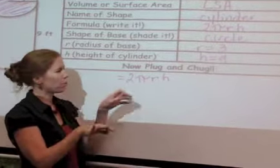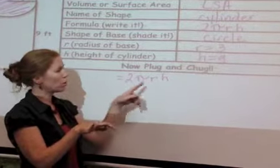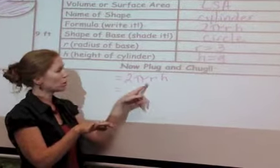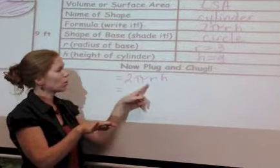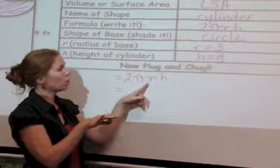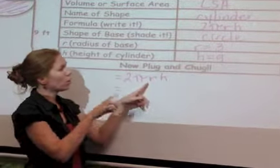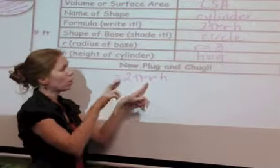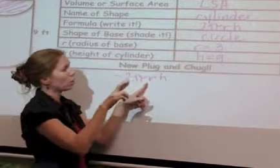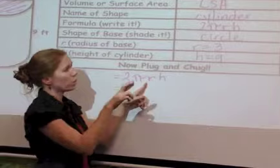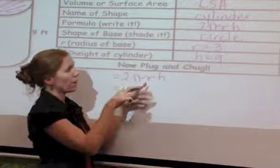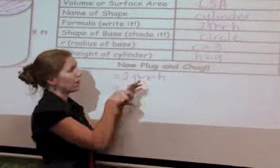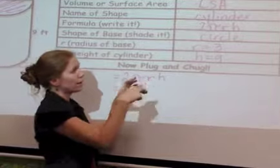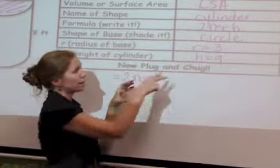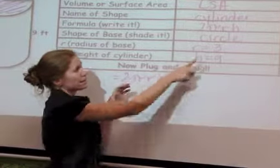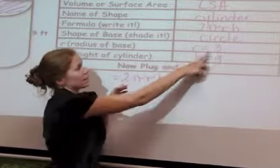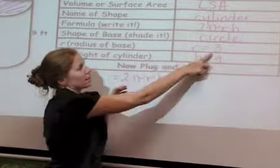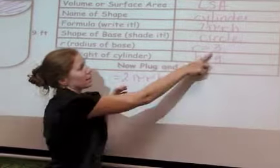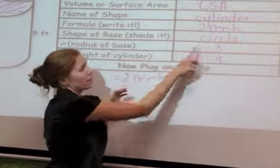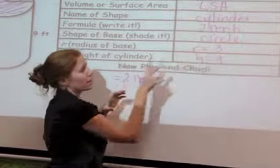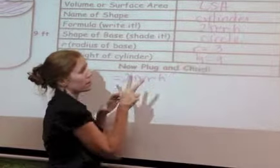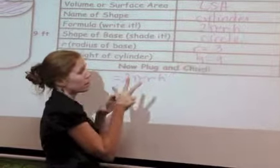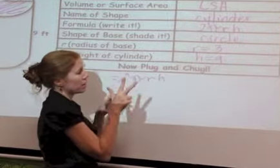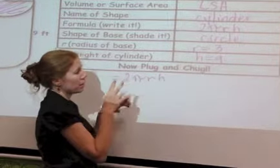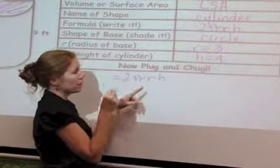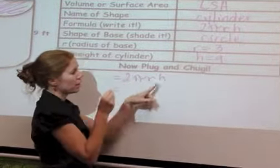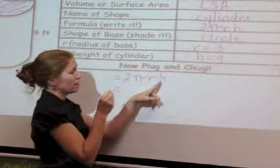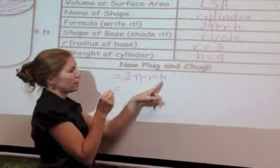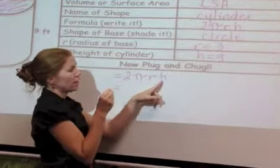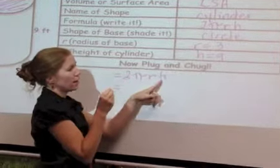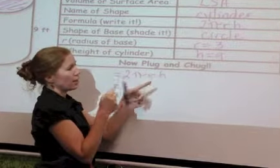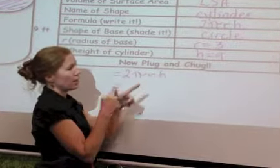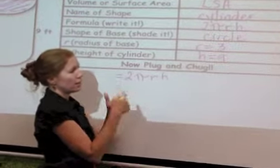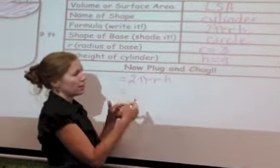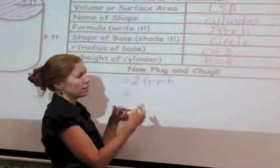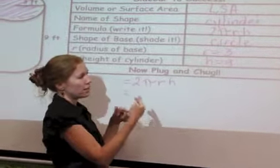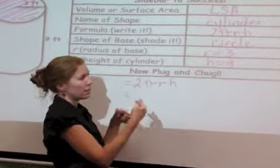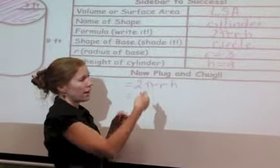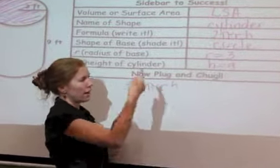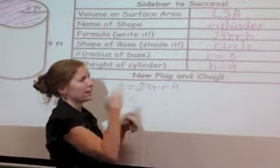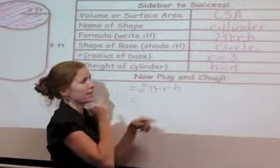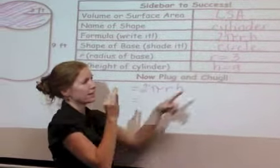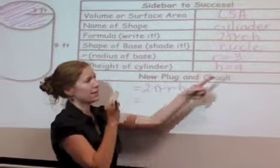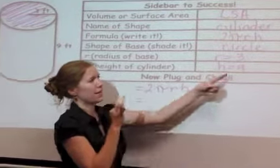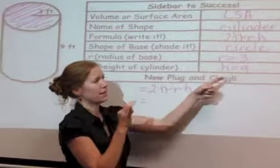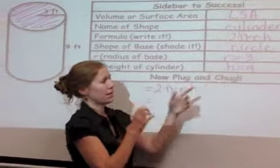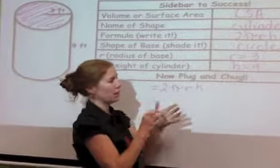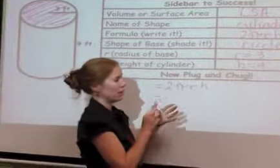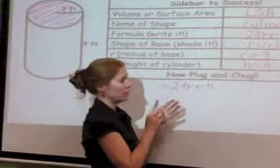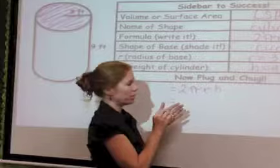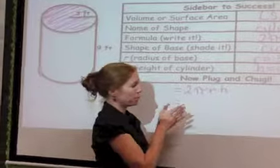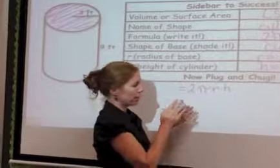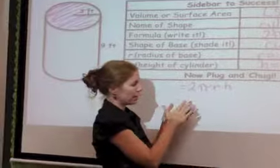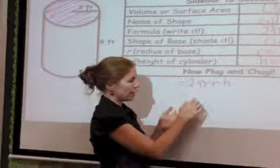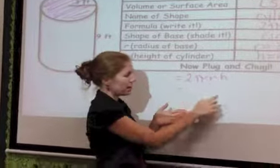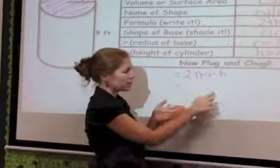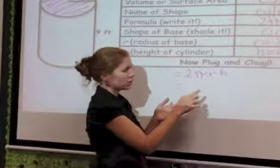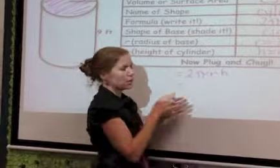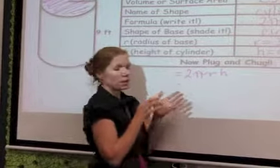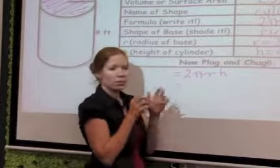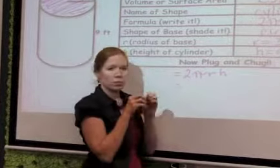simple. Radius is 3, and then the height is 9. I'm going to put that down, put it